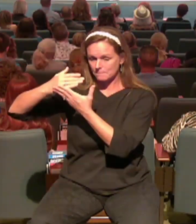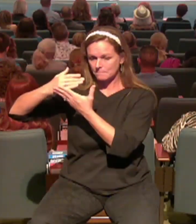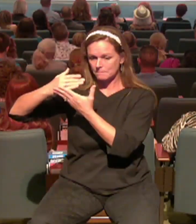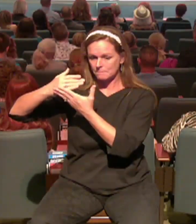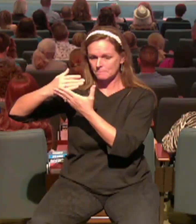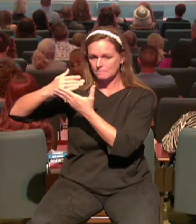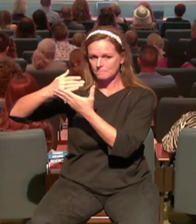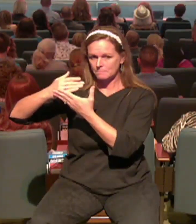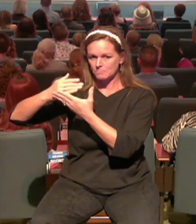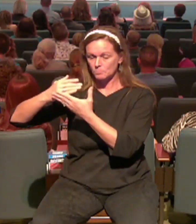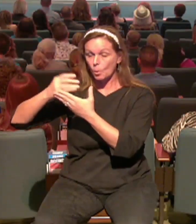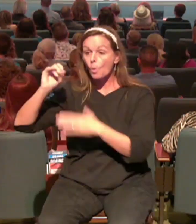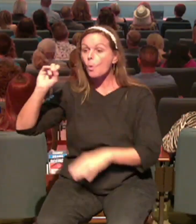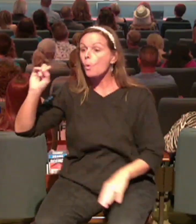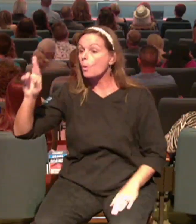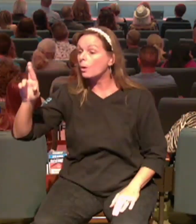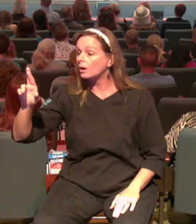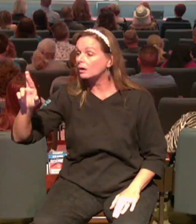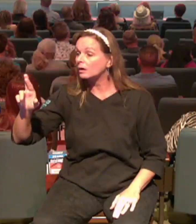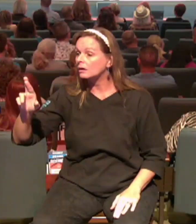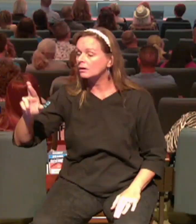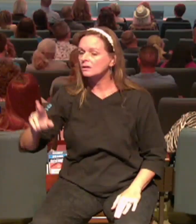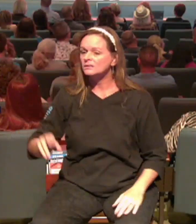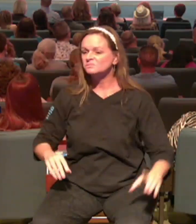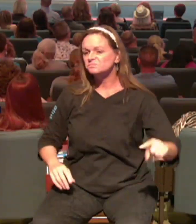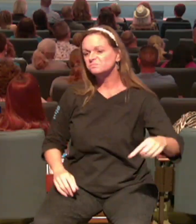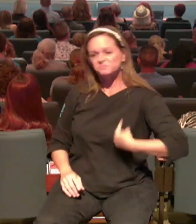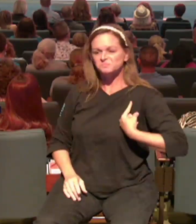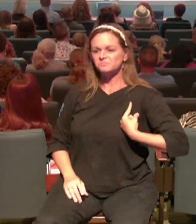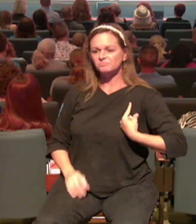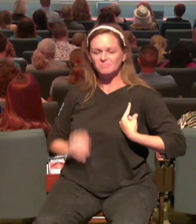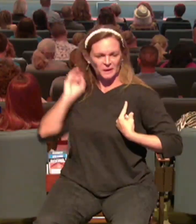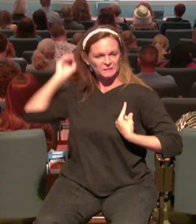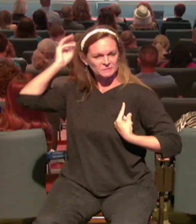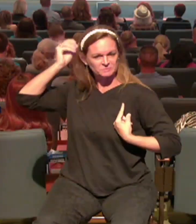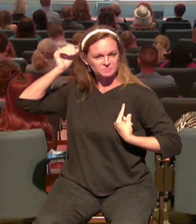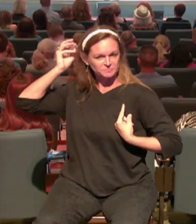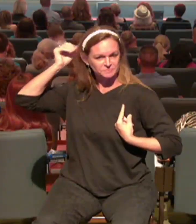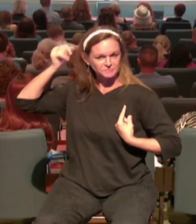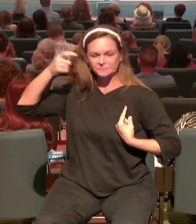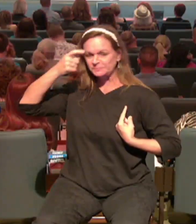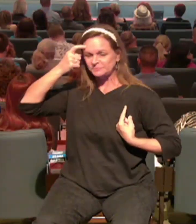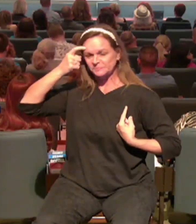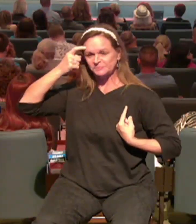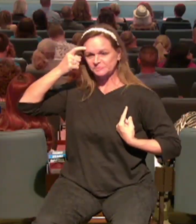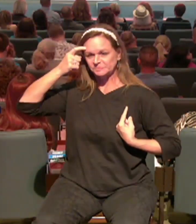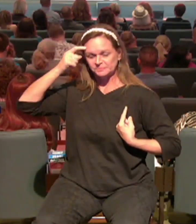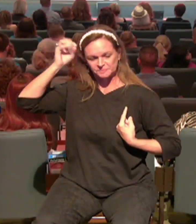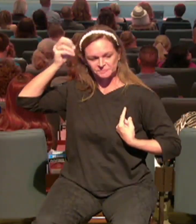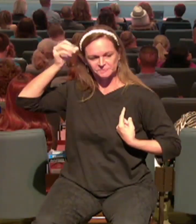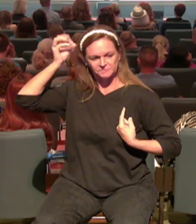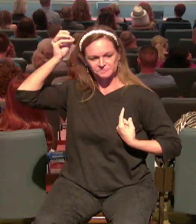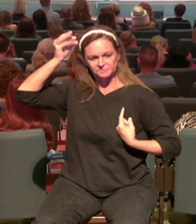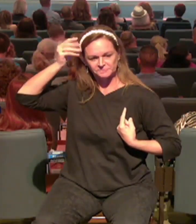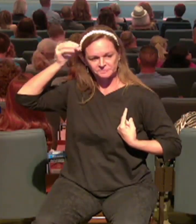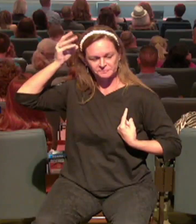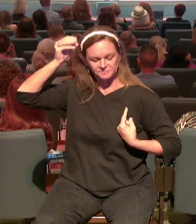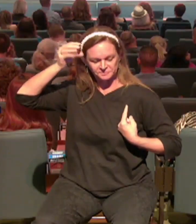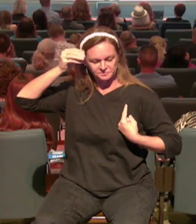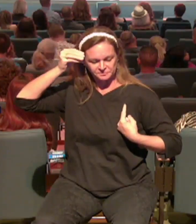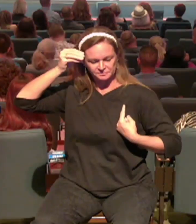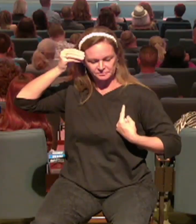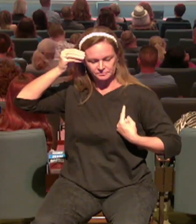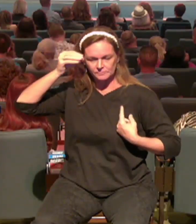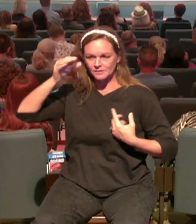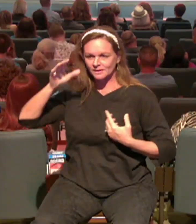offense. Let go of the offense. When I talked about that person who has hurt or offended you, their face came right